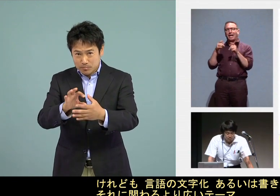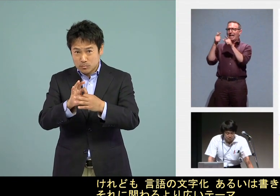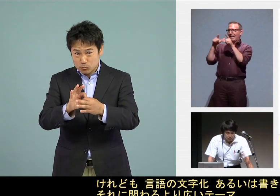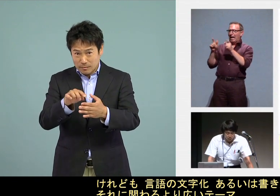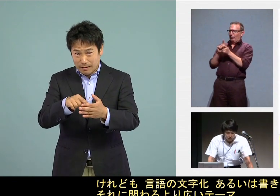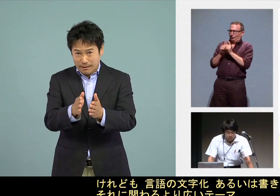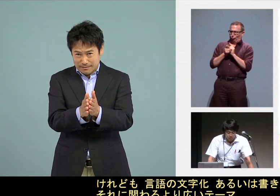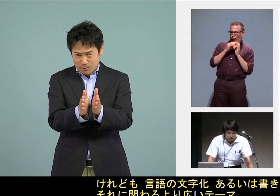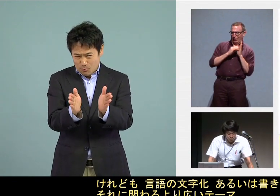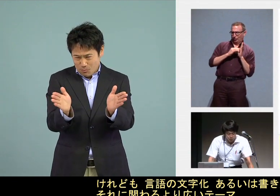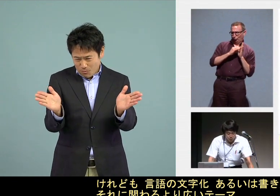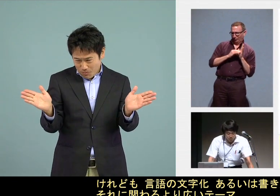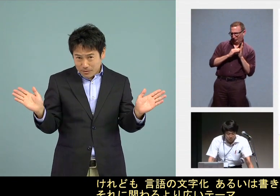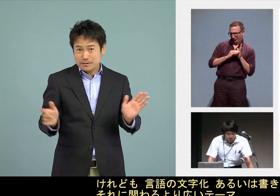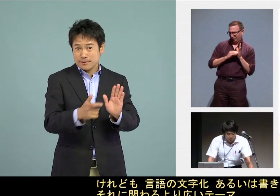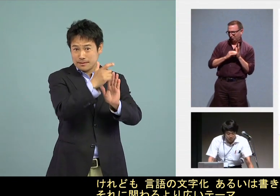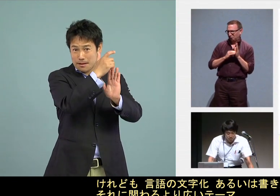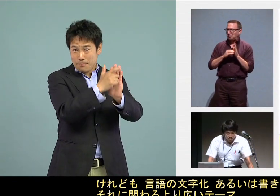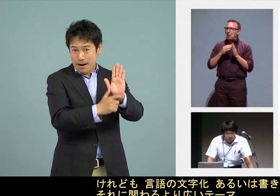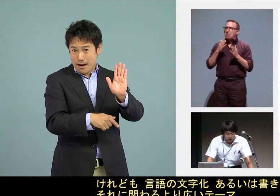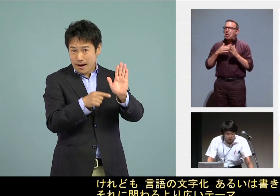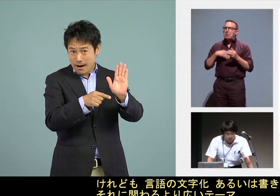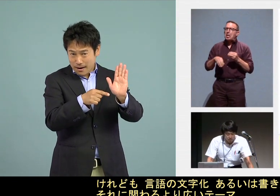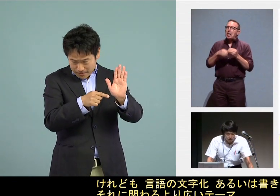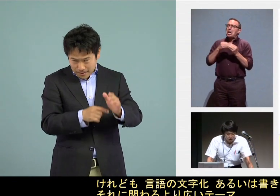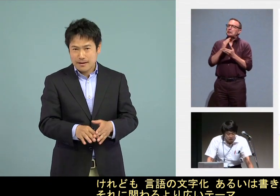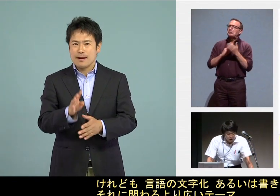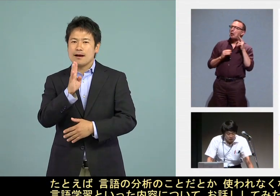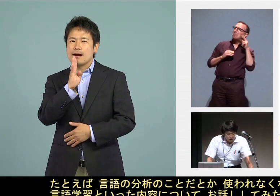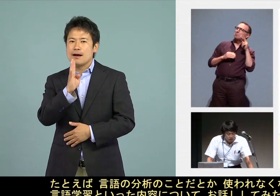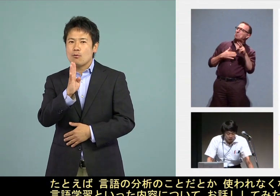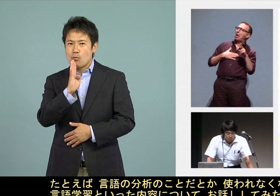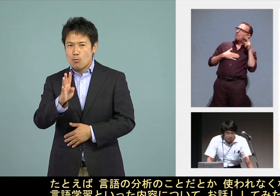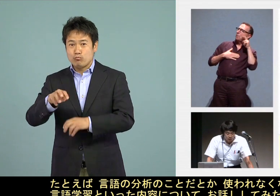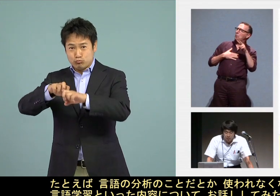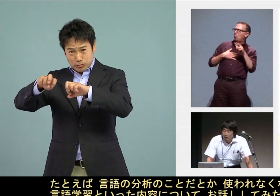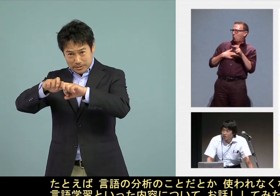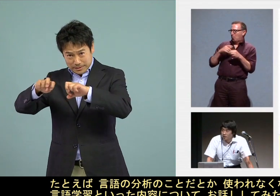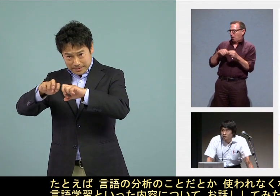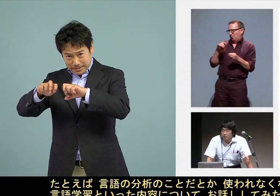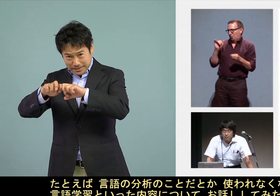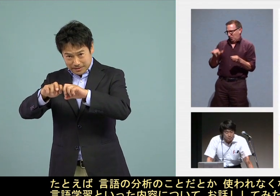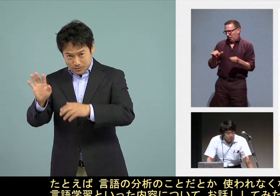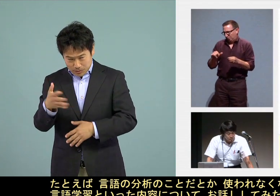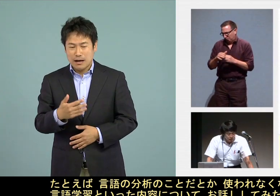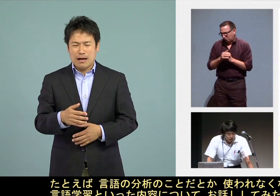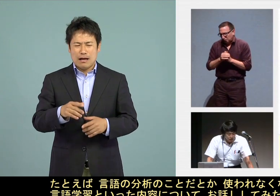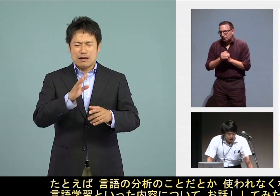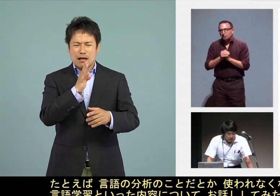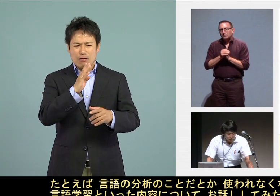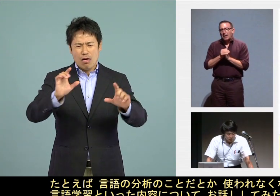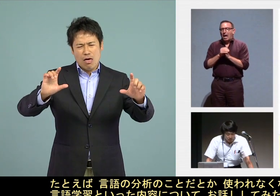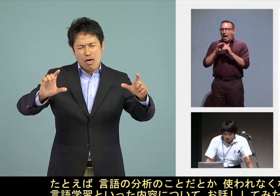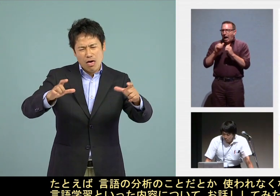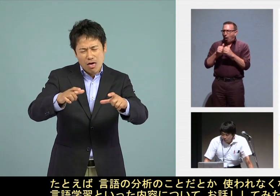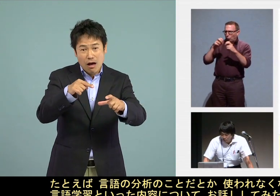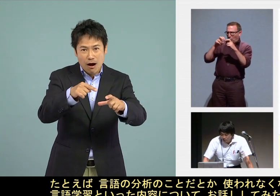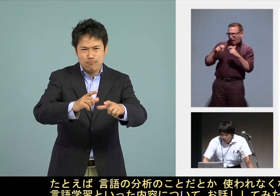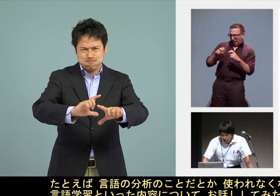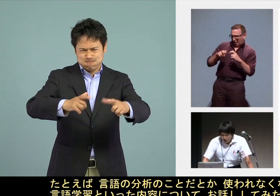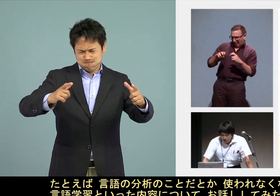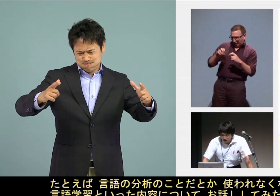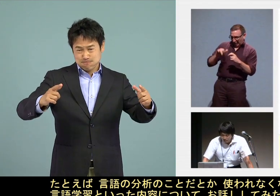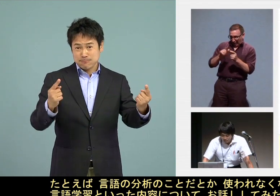taking broader viewpoints of linguistic analysis, language vitalization, and